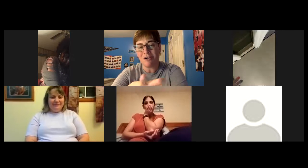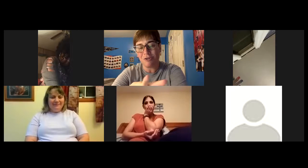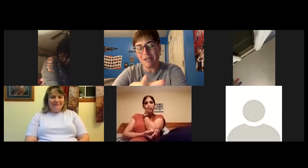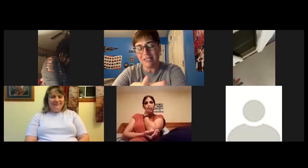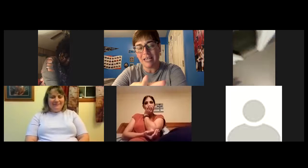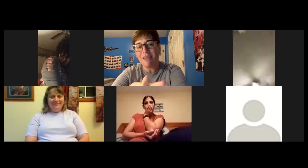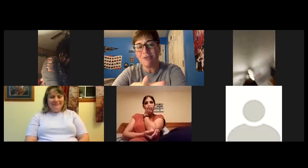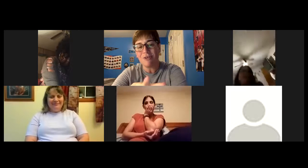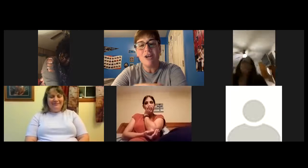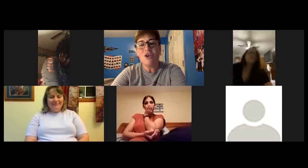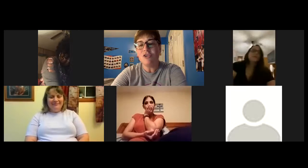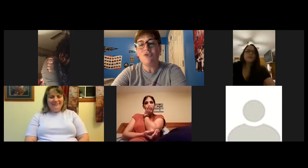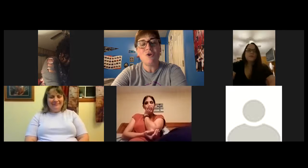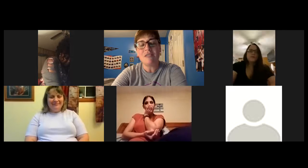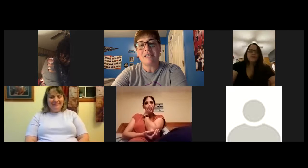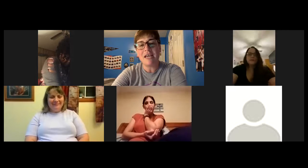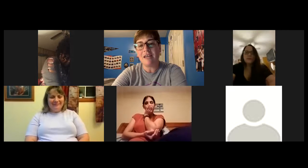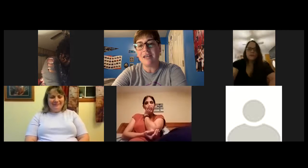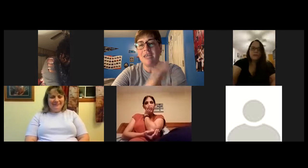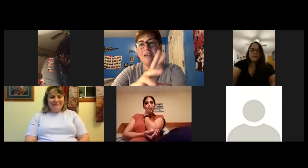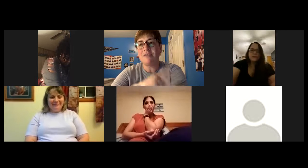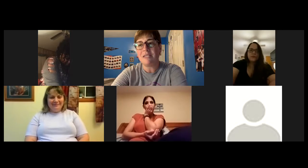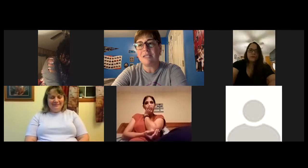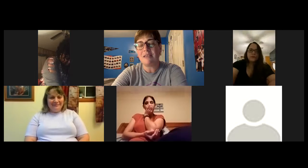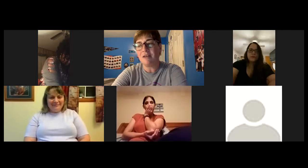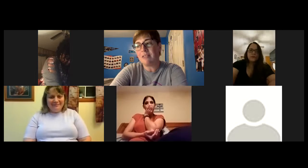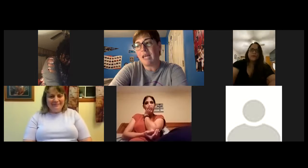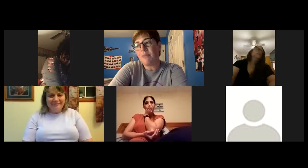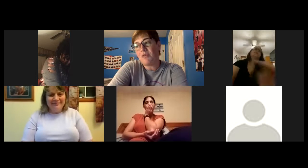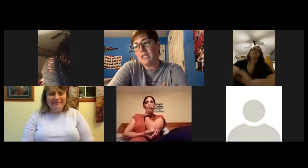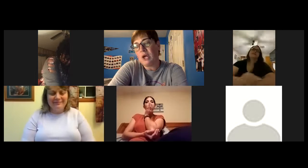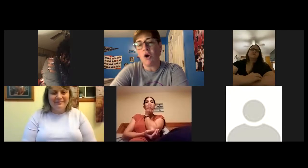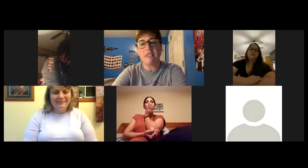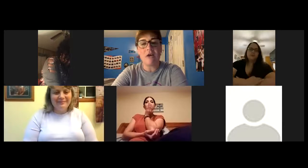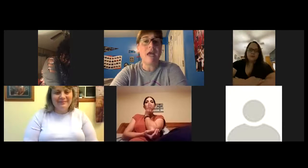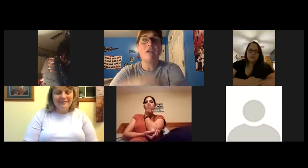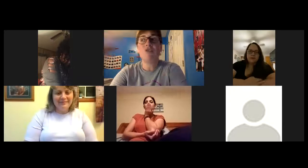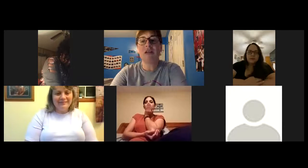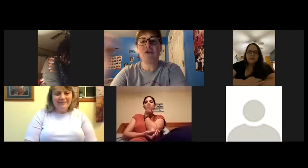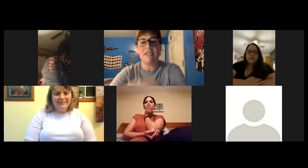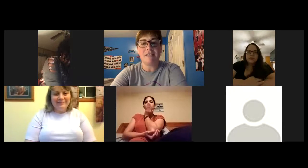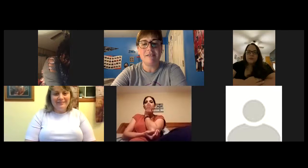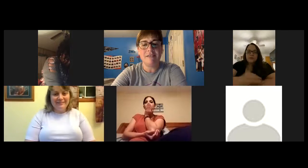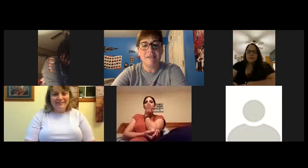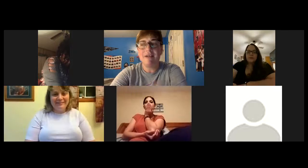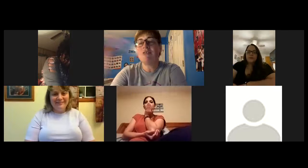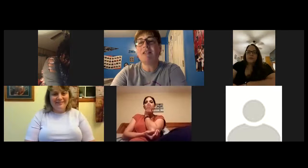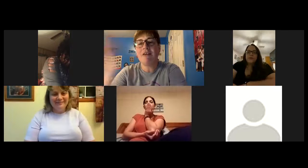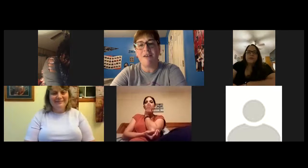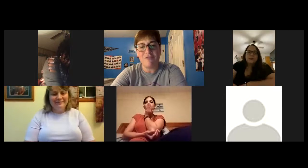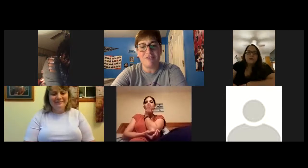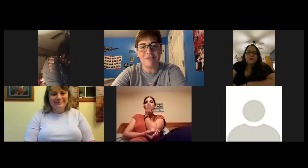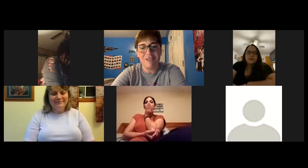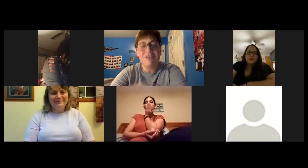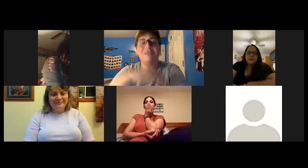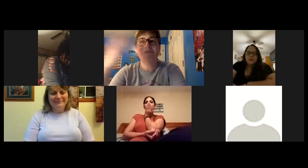on it a little bit together. You could always say, he could be sitting there at the table or in the car and say, okay, do the letter C. All right, do the letter